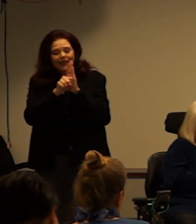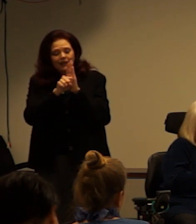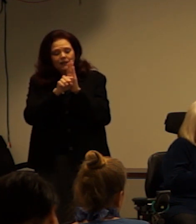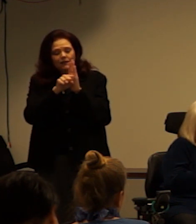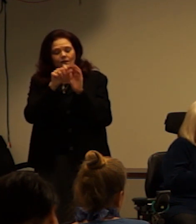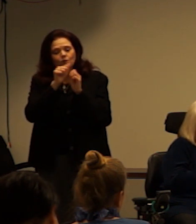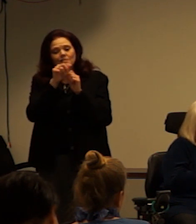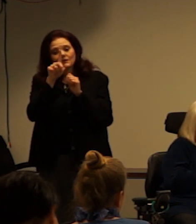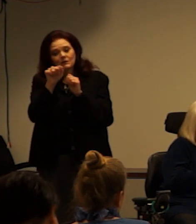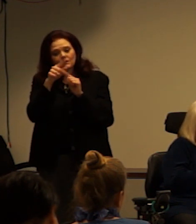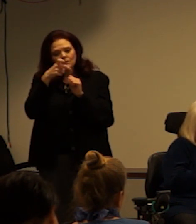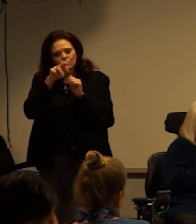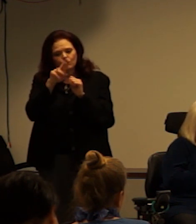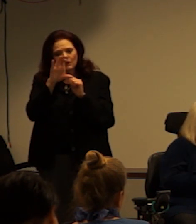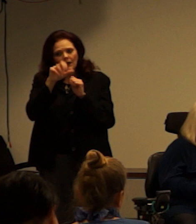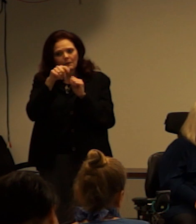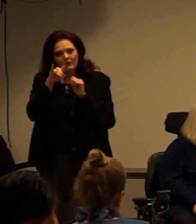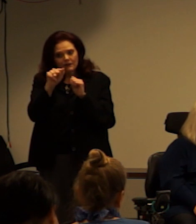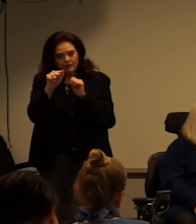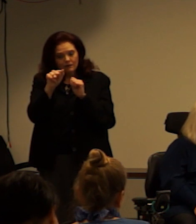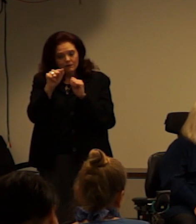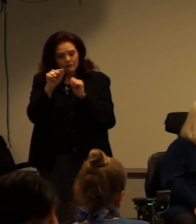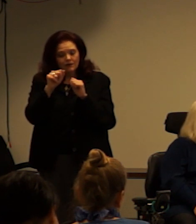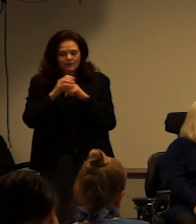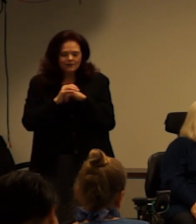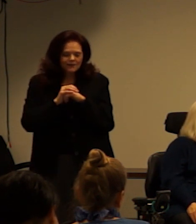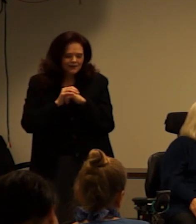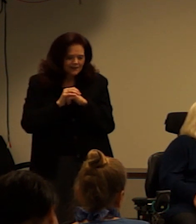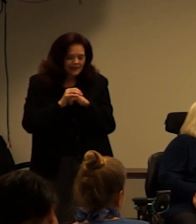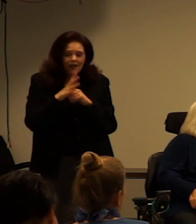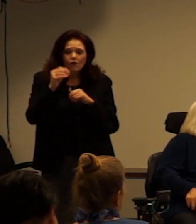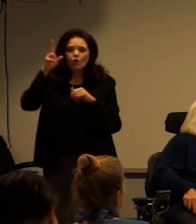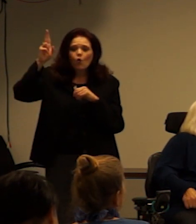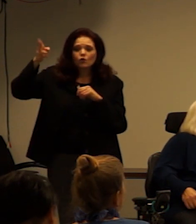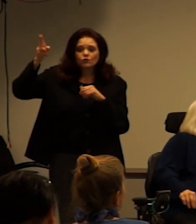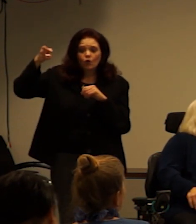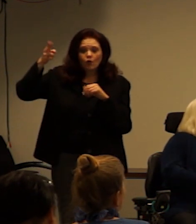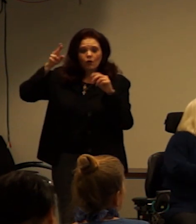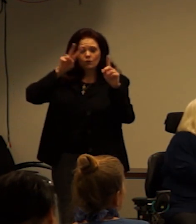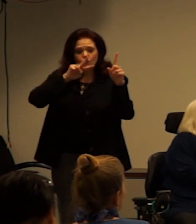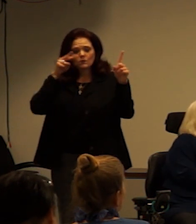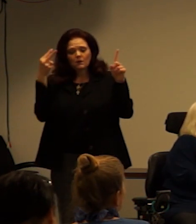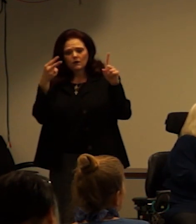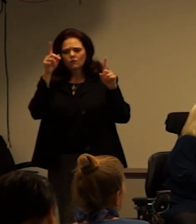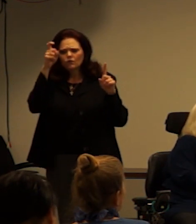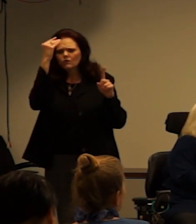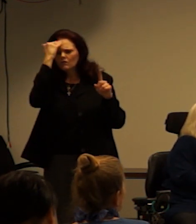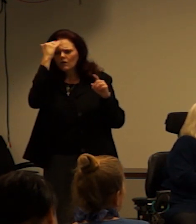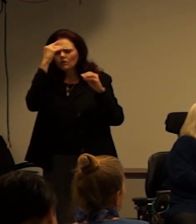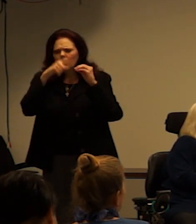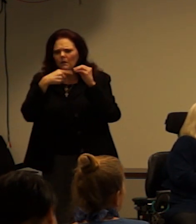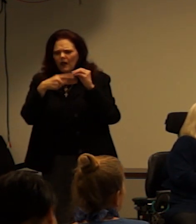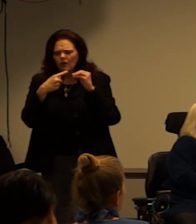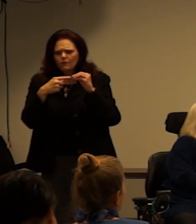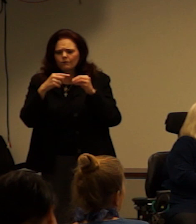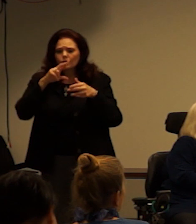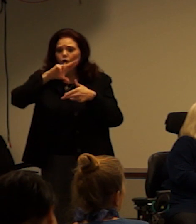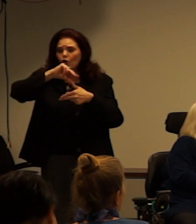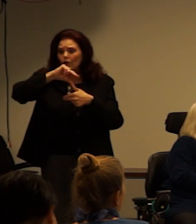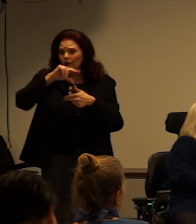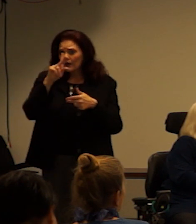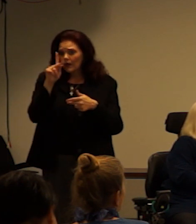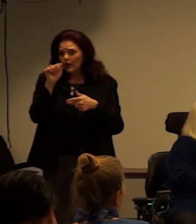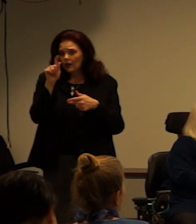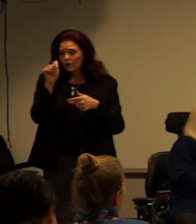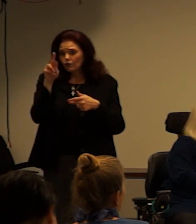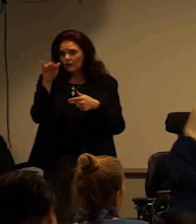capita, right? Okay. So that's and then the historical perspective that you need to be aware of. Hurricane Katrina.